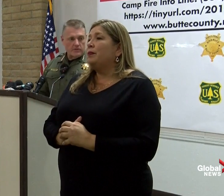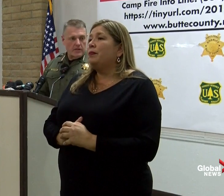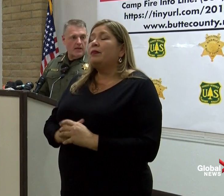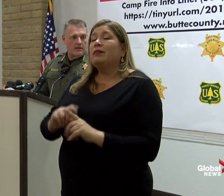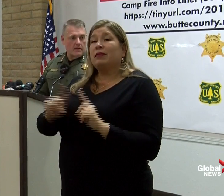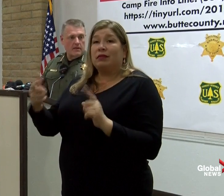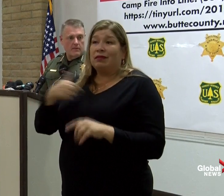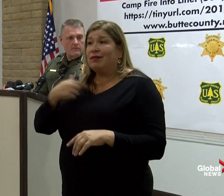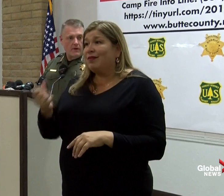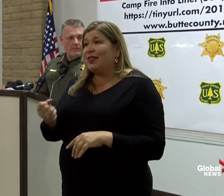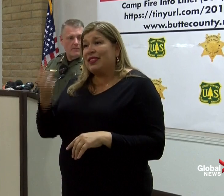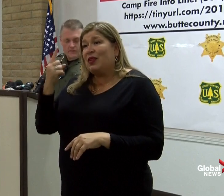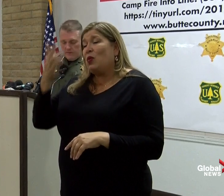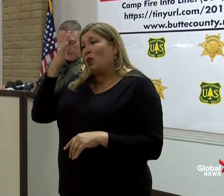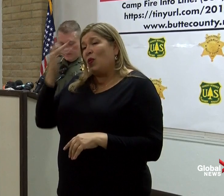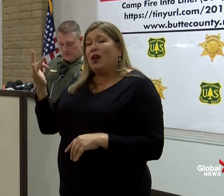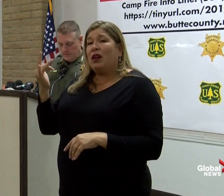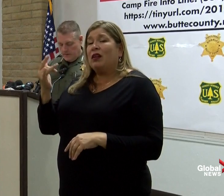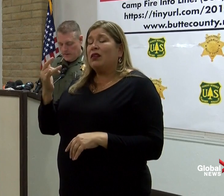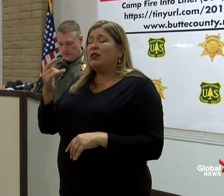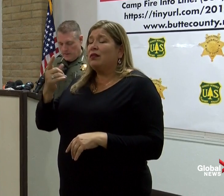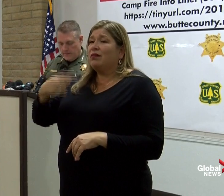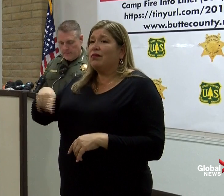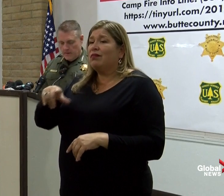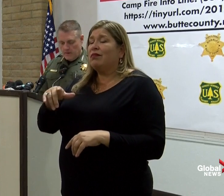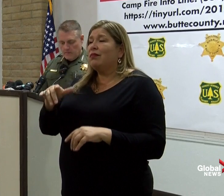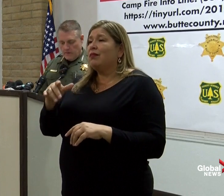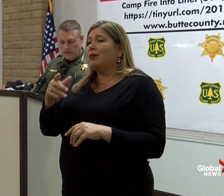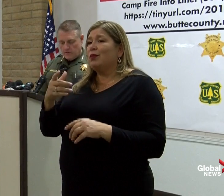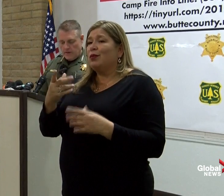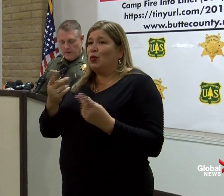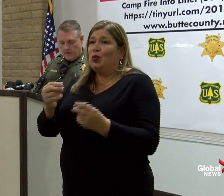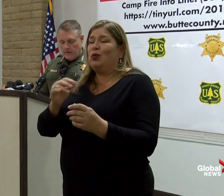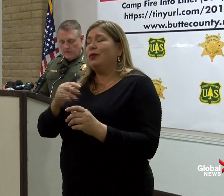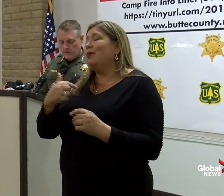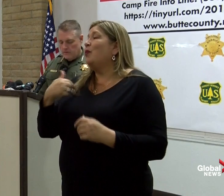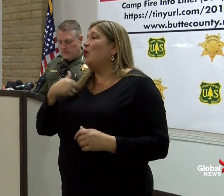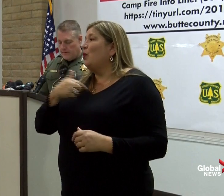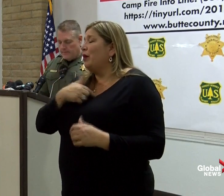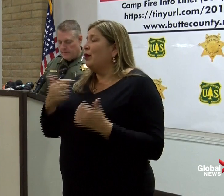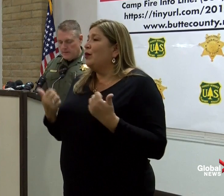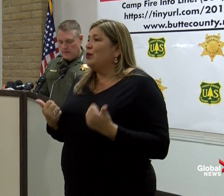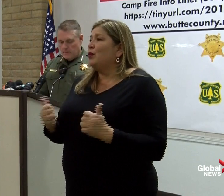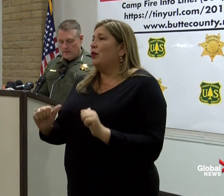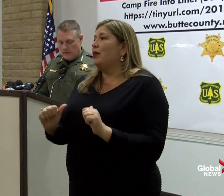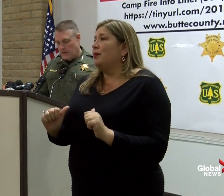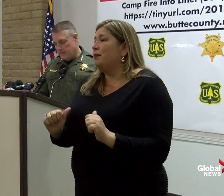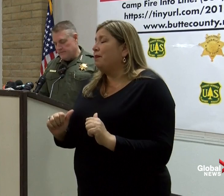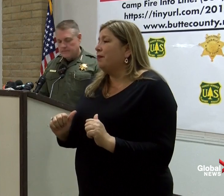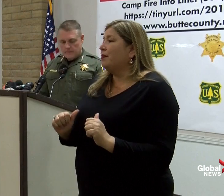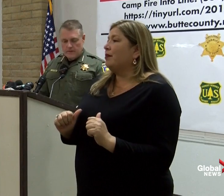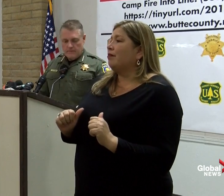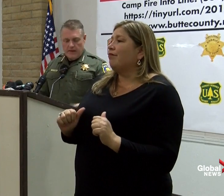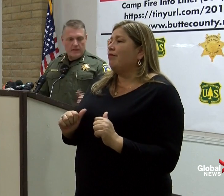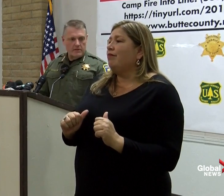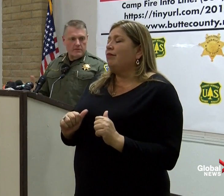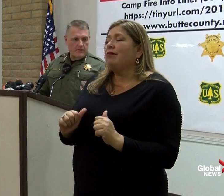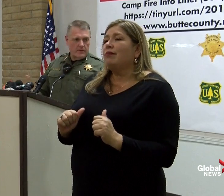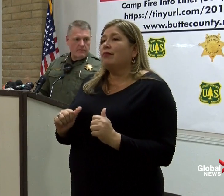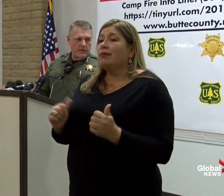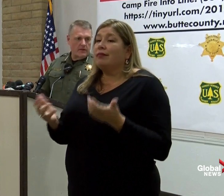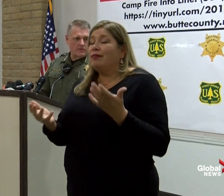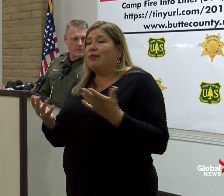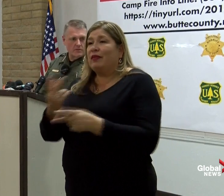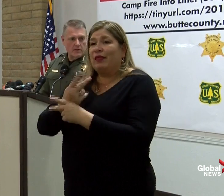But I understand why people do what they do, and we try hard to, again, balance